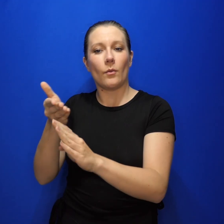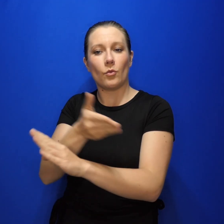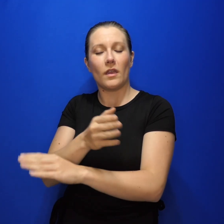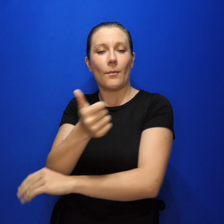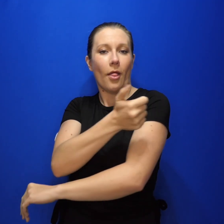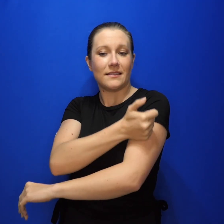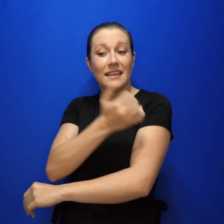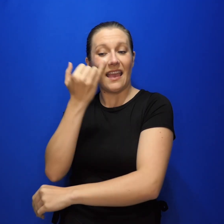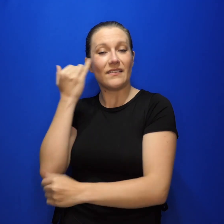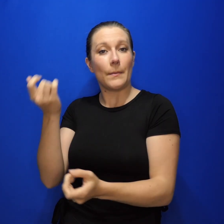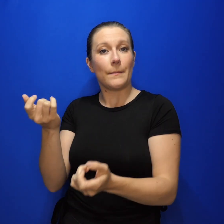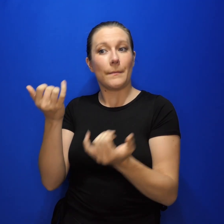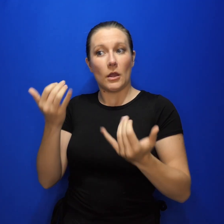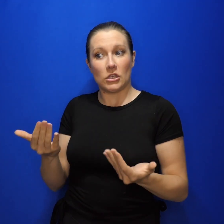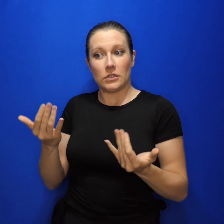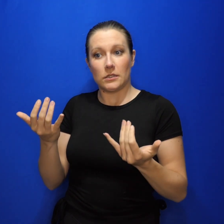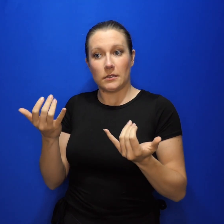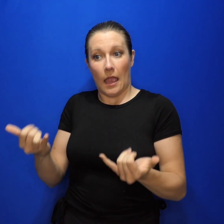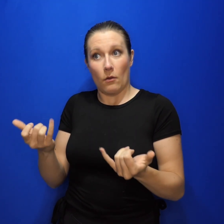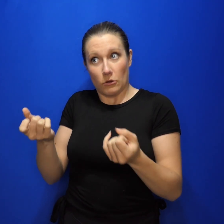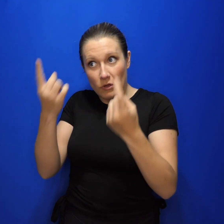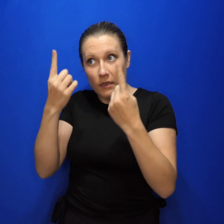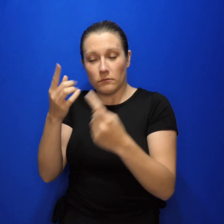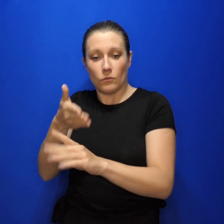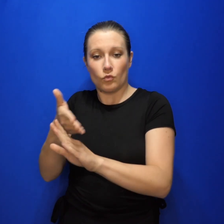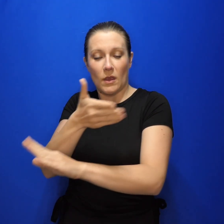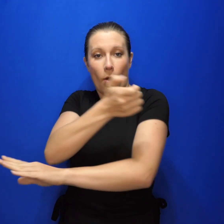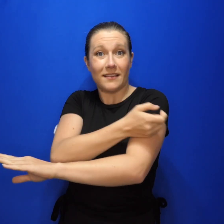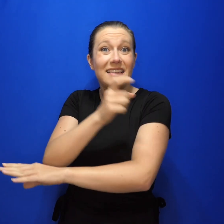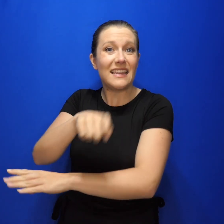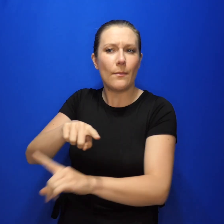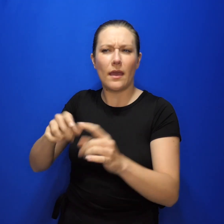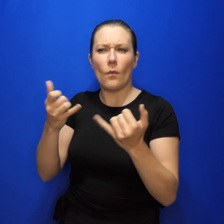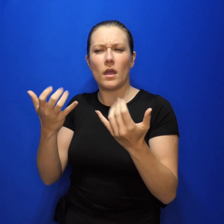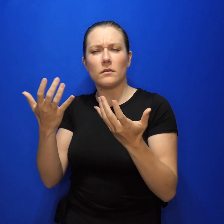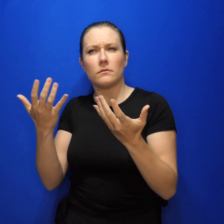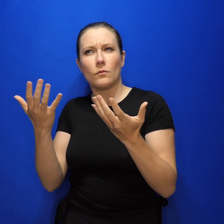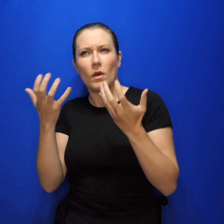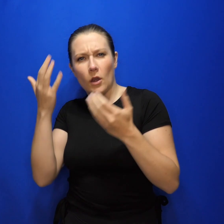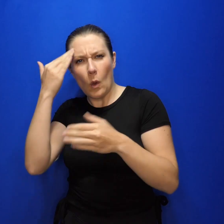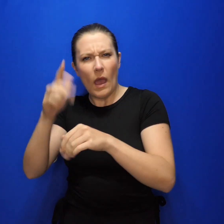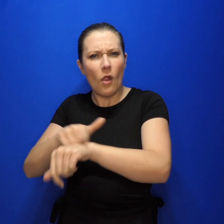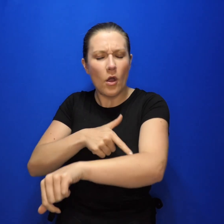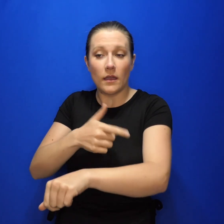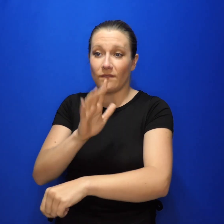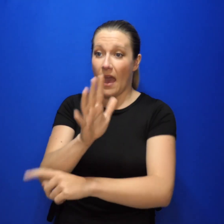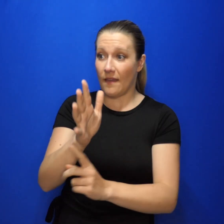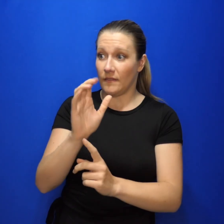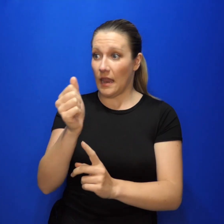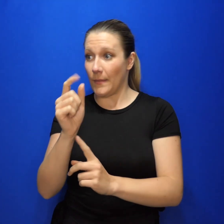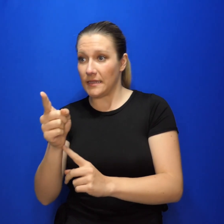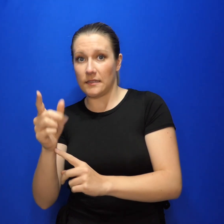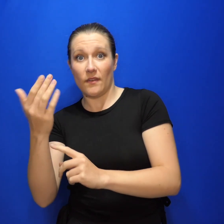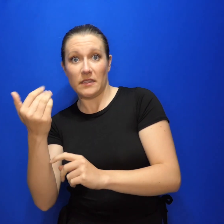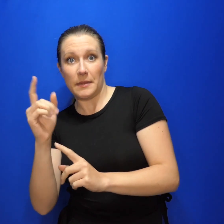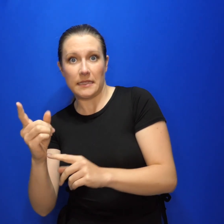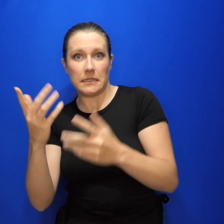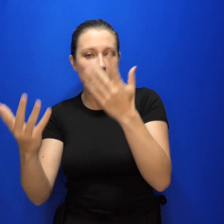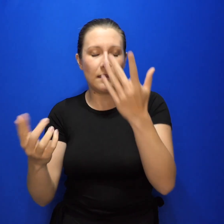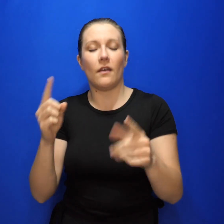around, I'm going to pre-bolus, they want to know how long. Is it 5 minutes, 10 minutes, 15 minutes? And to me, that has a lot to do